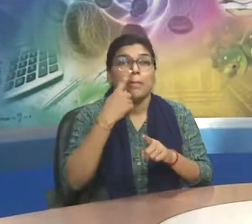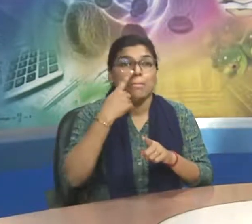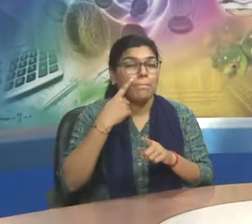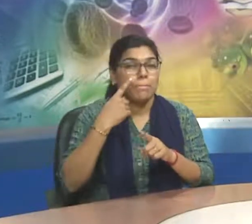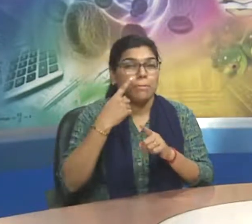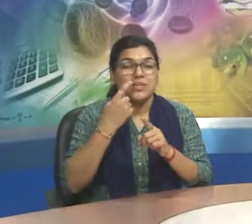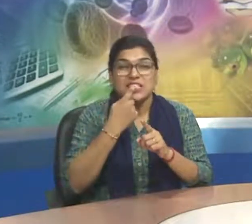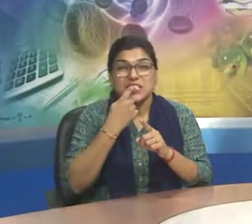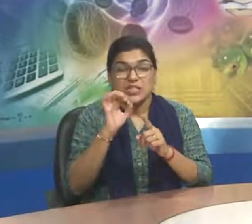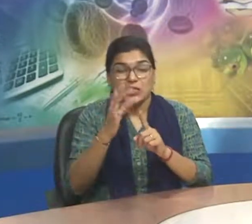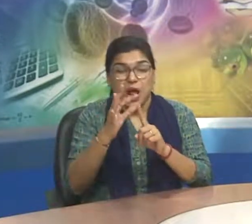made of gold,